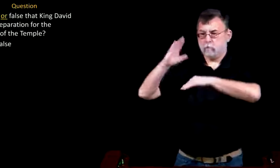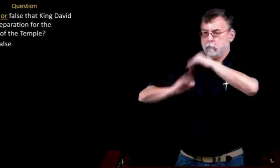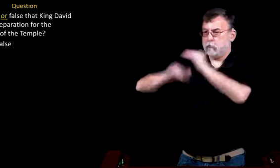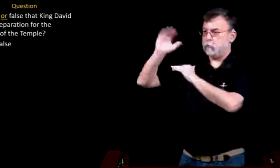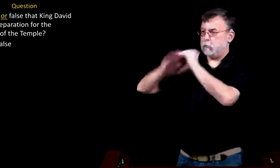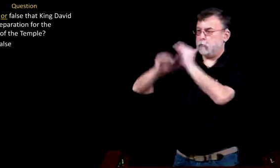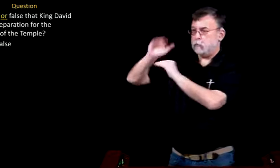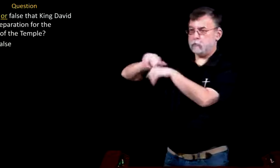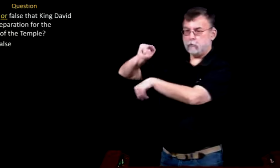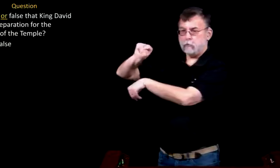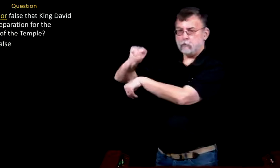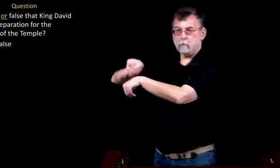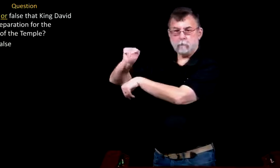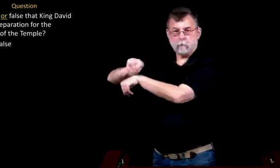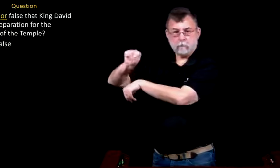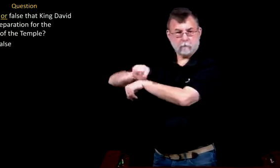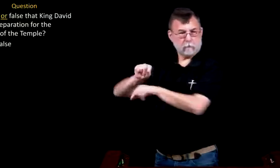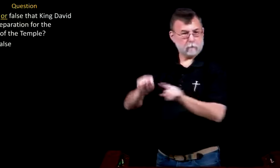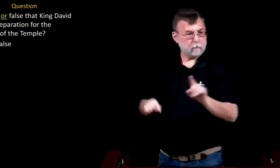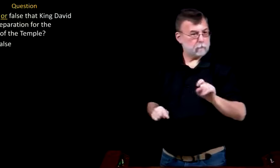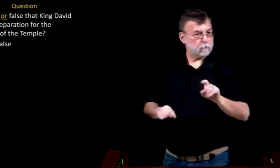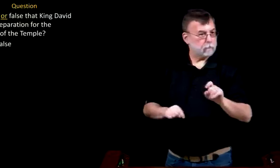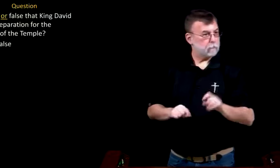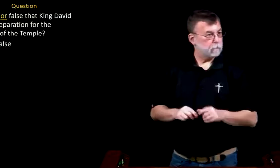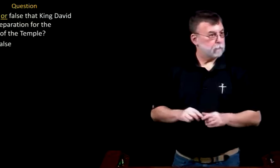the building of the temple?